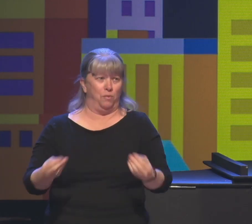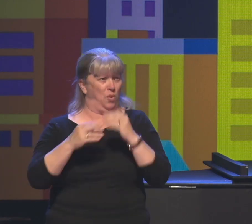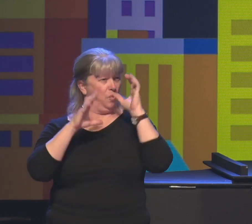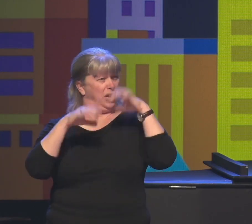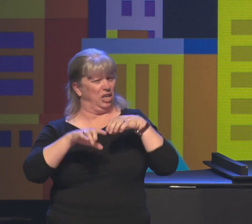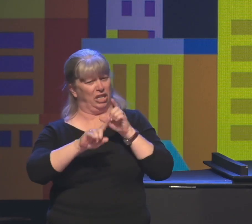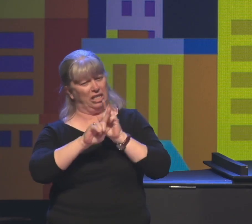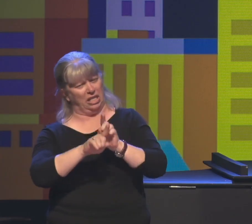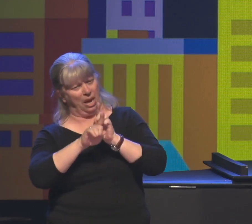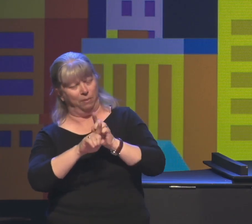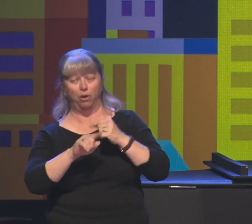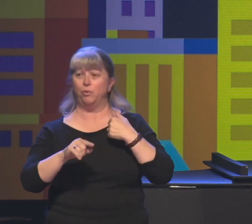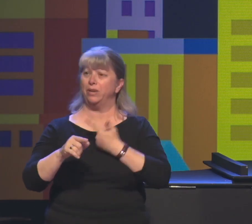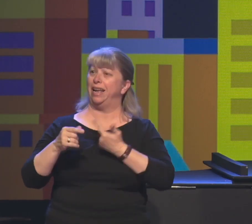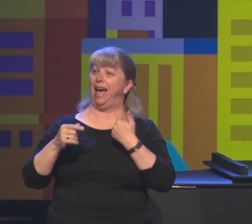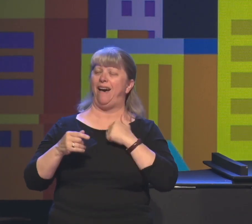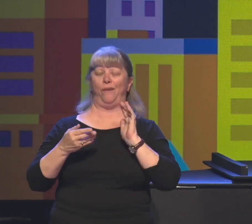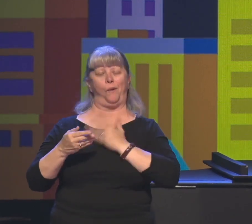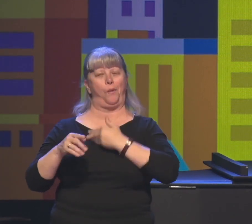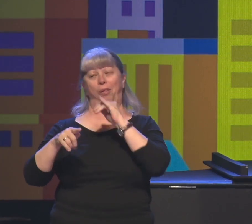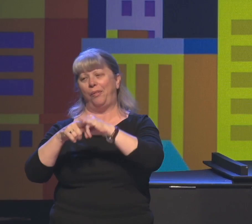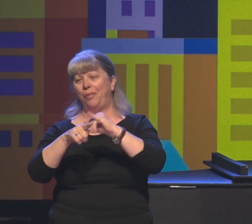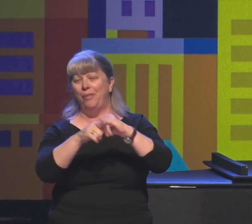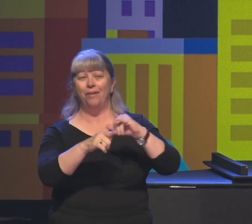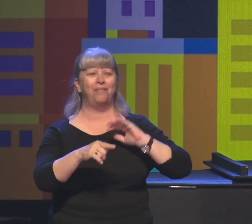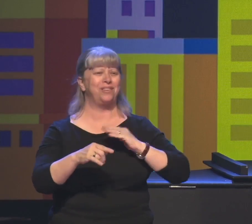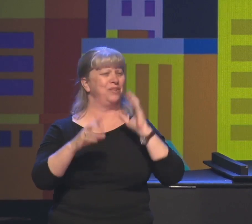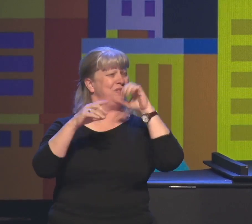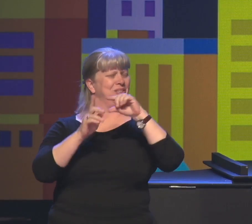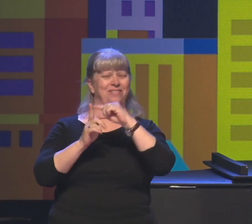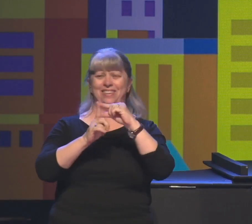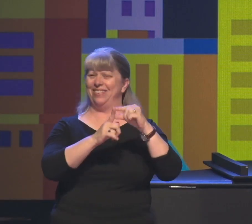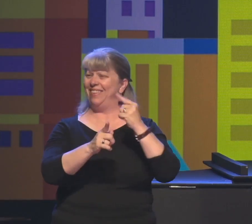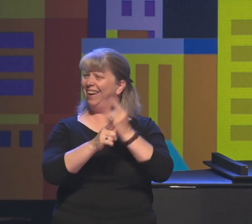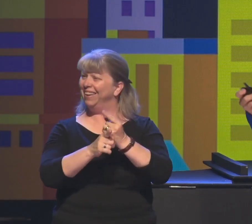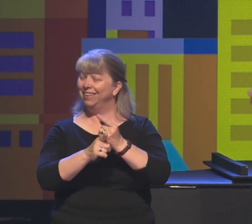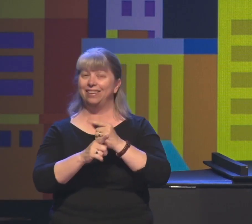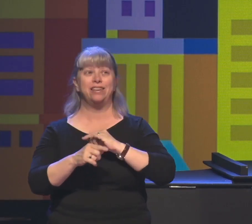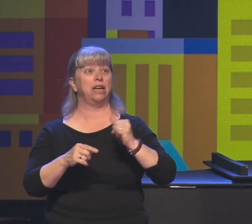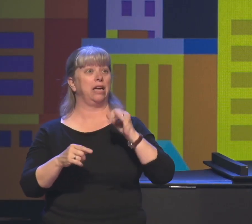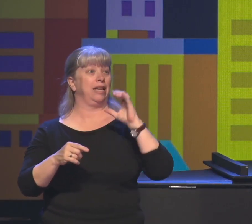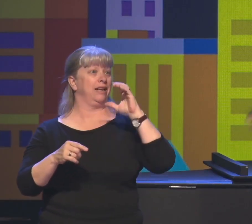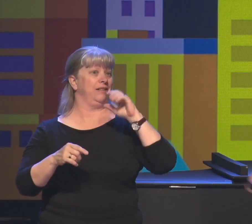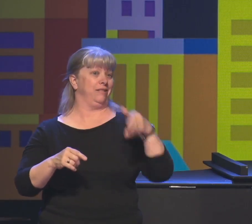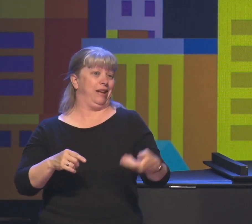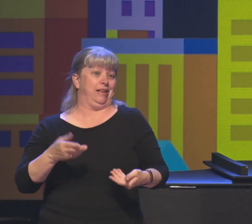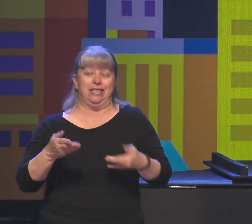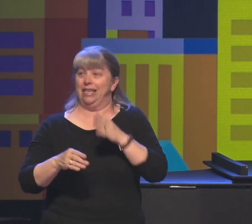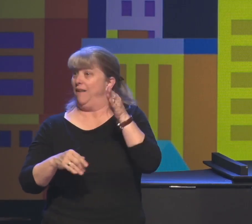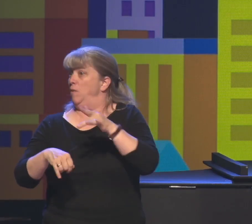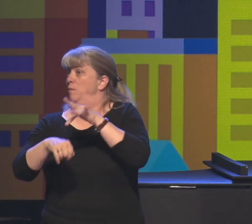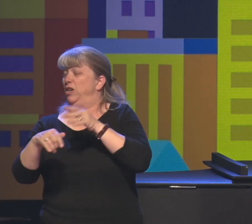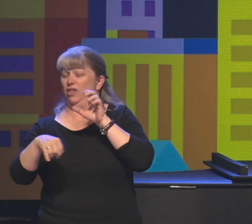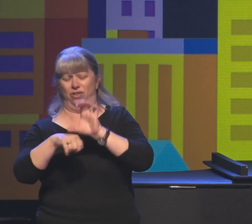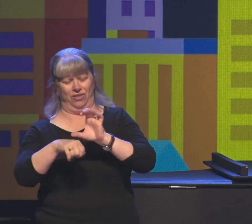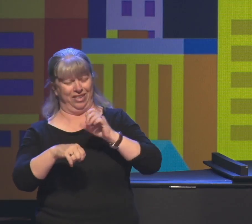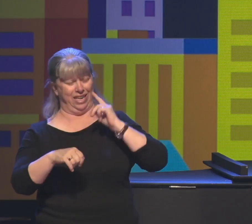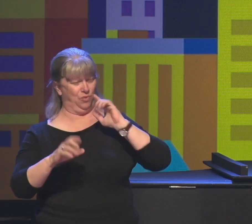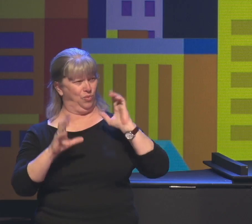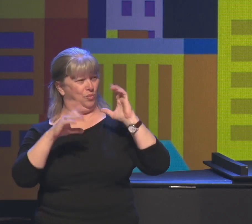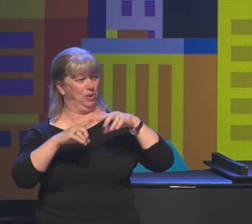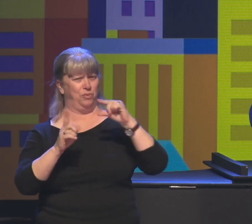you know? Church has its own lexicon, right? And we just have our own weird words, you know? If you're like a guest and you've never been to church, you come in, you hear all these weird